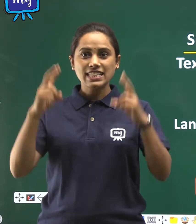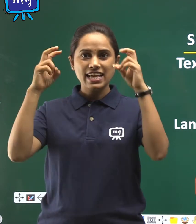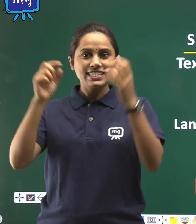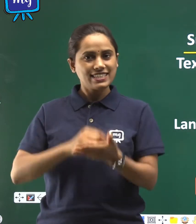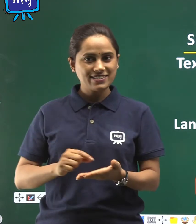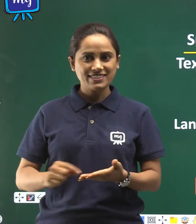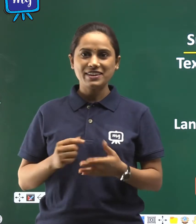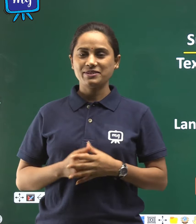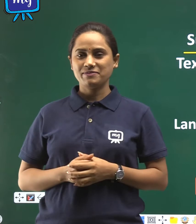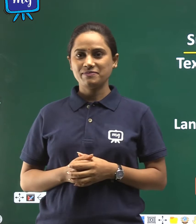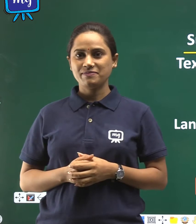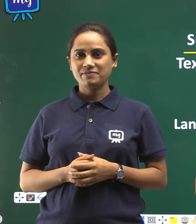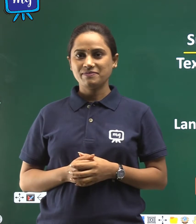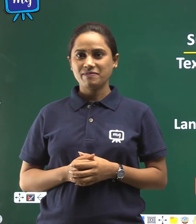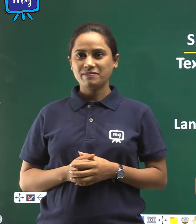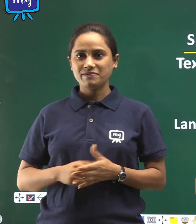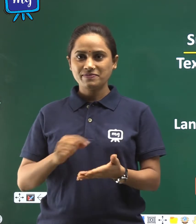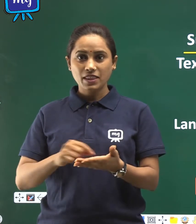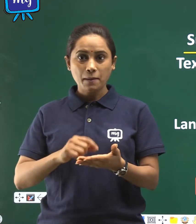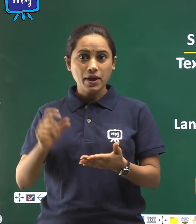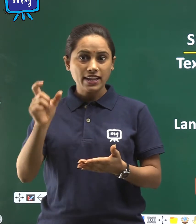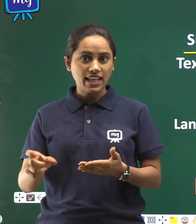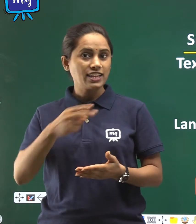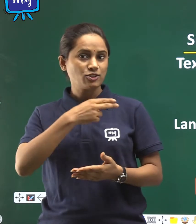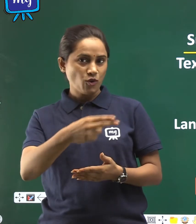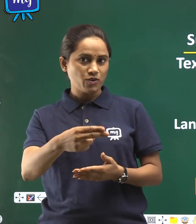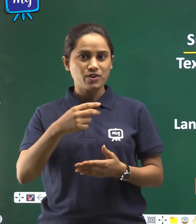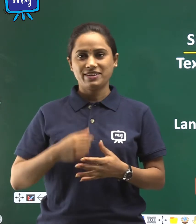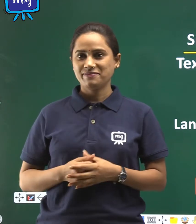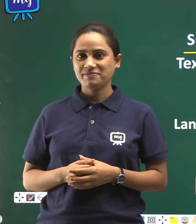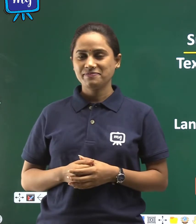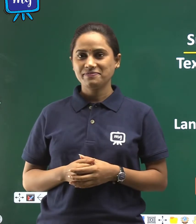written by Nathalie Trouvray.